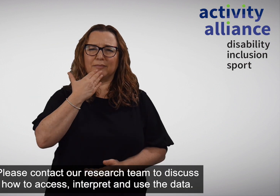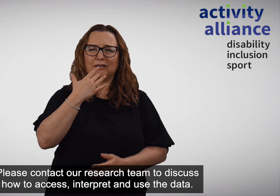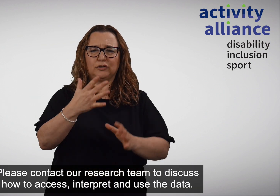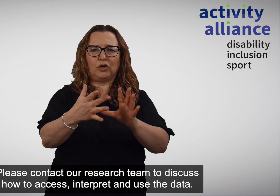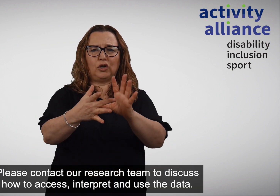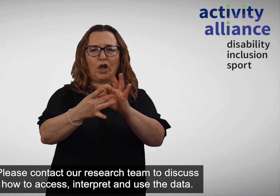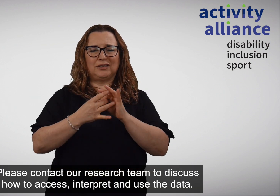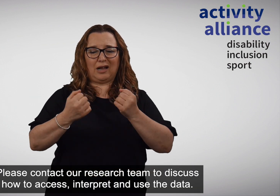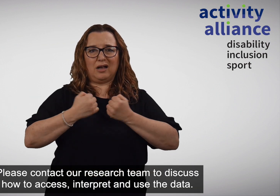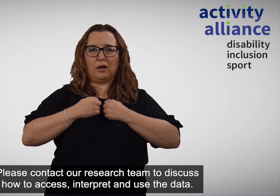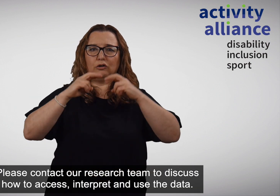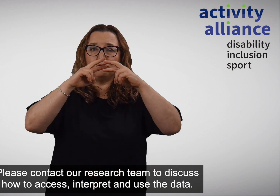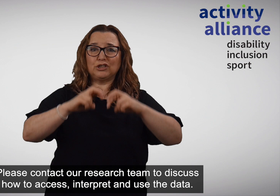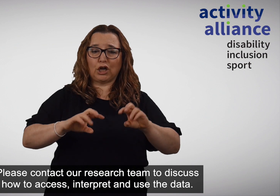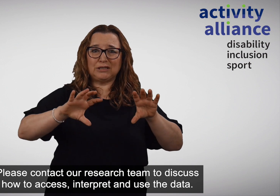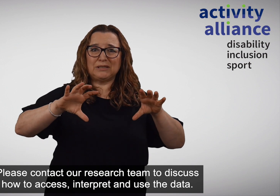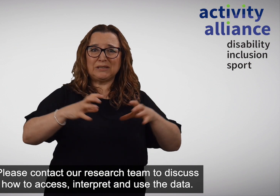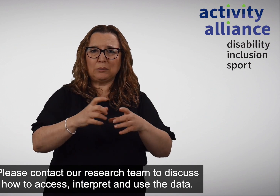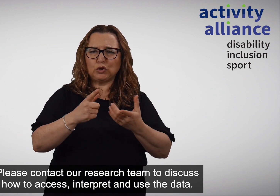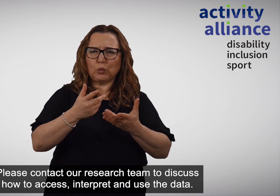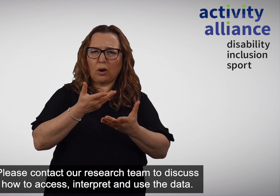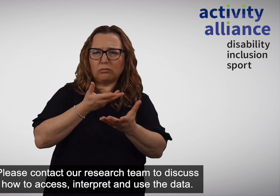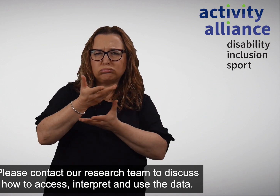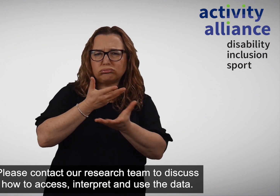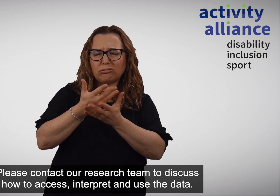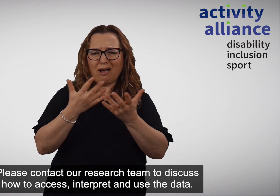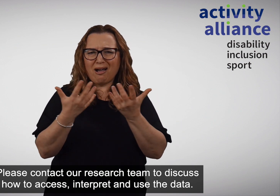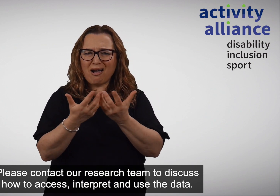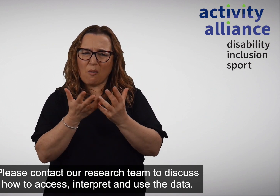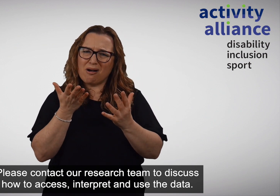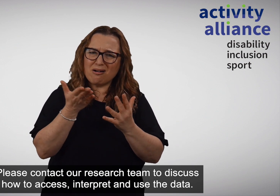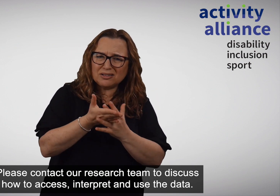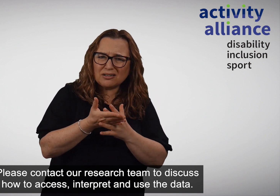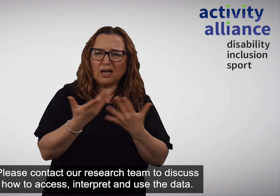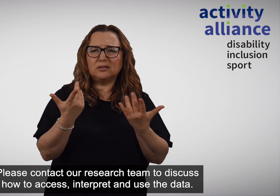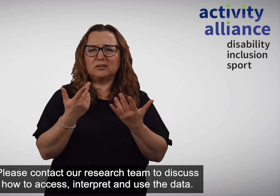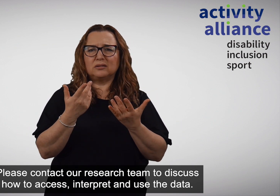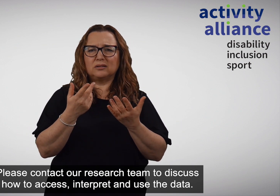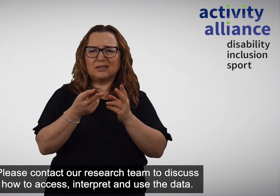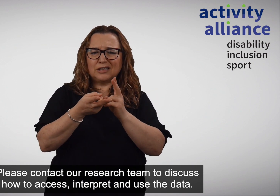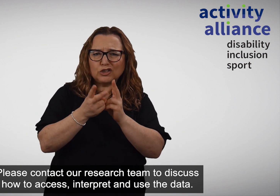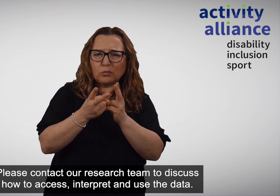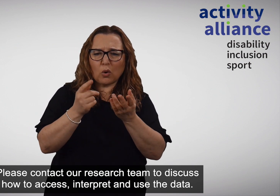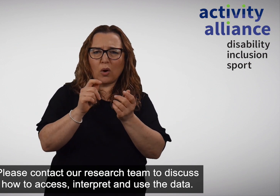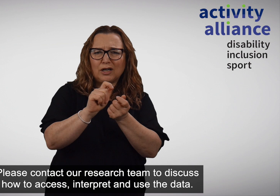Please contact our research team to discuss how to access, interpret and use the